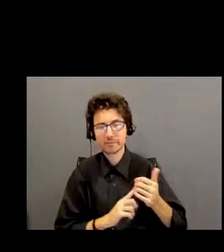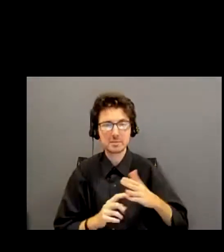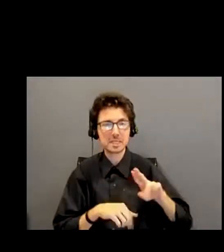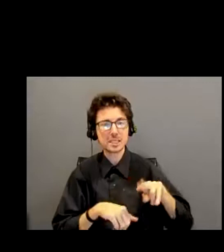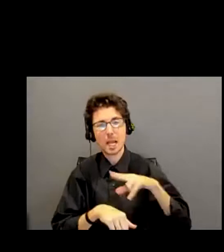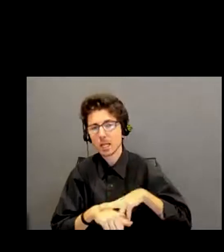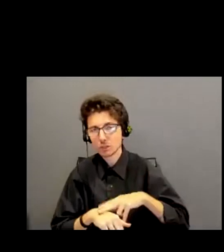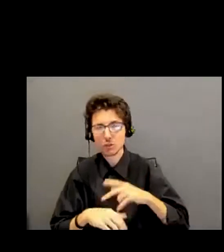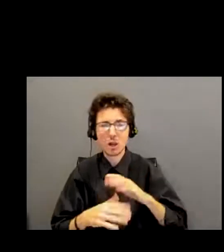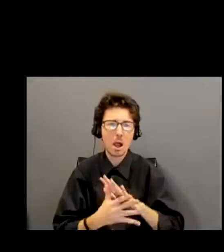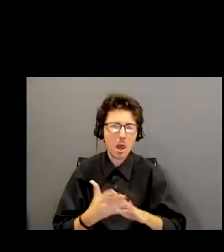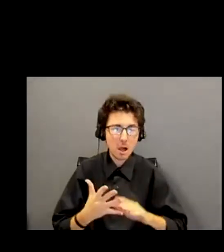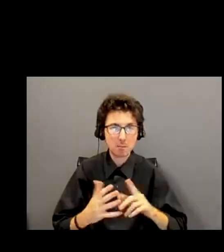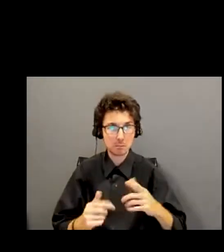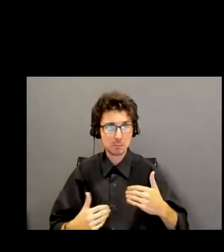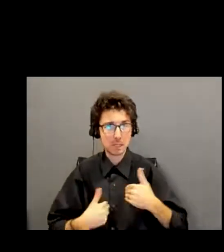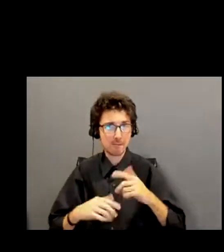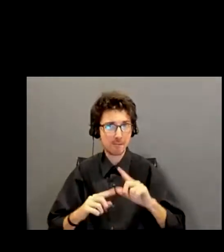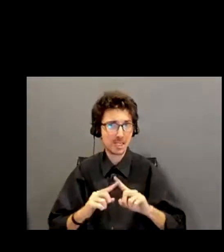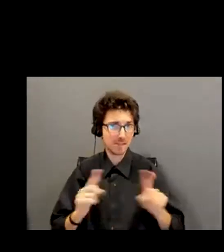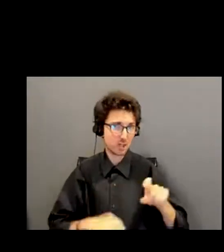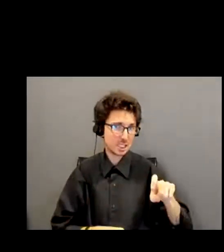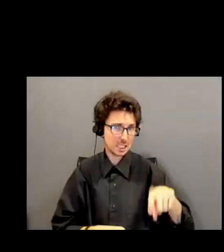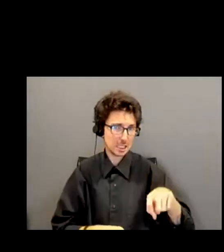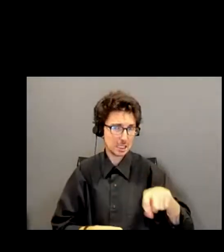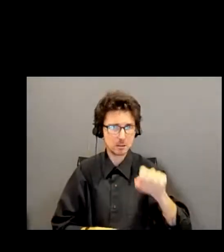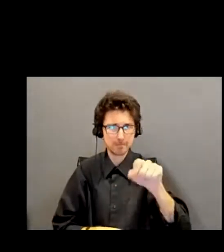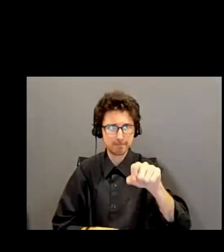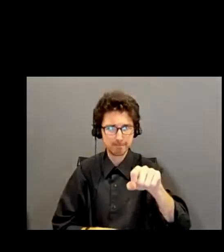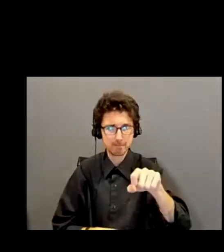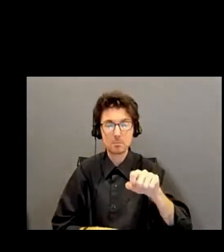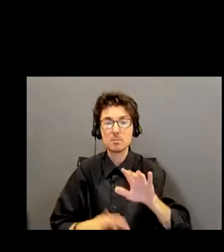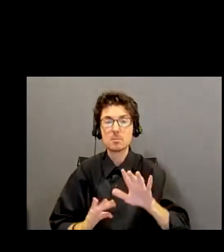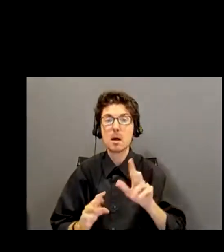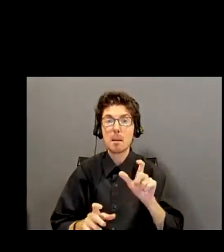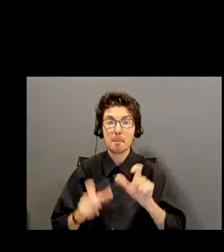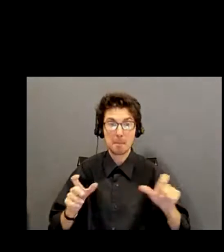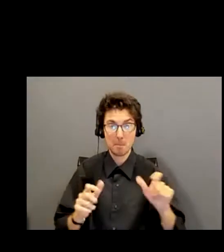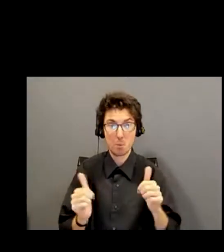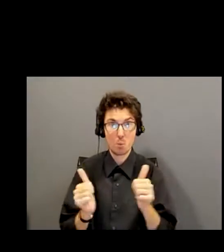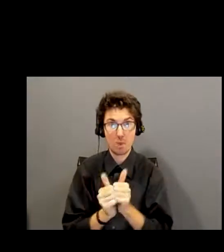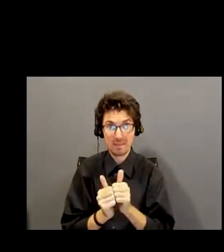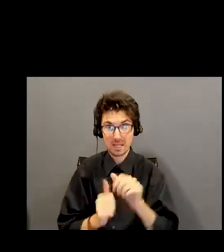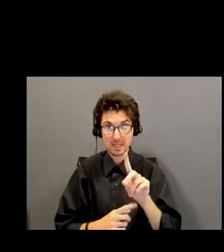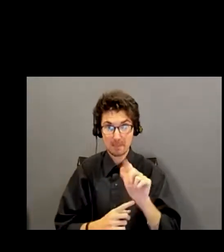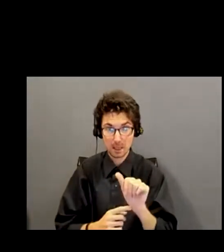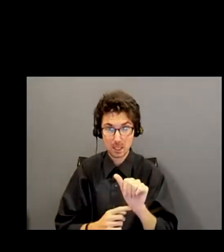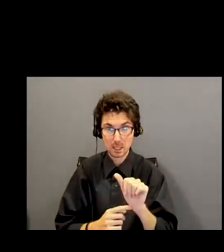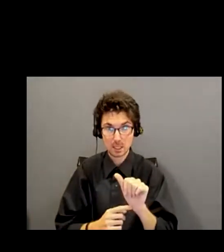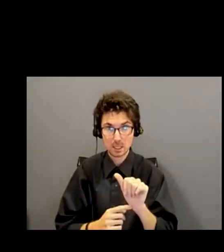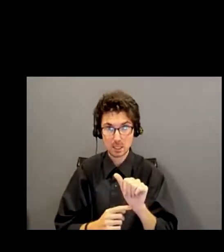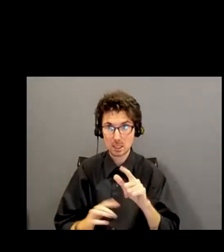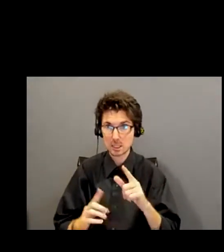even though I have slightly different needs. And that people with disabilities should be regarded first and foremost